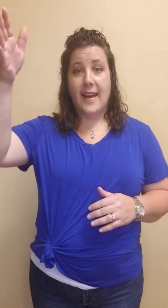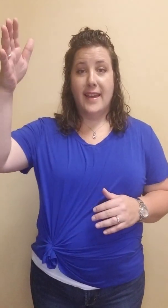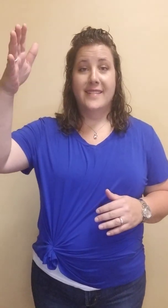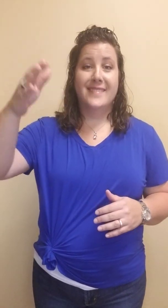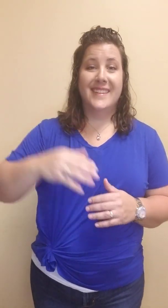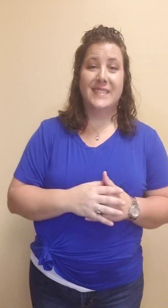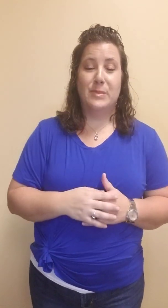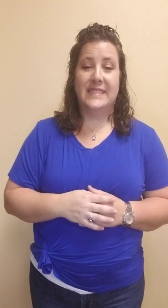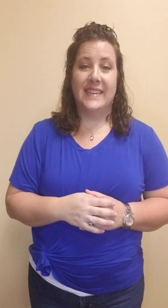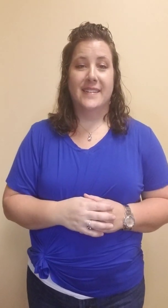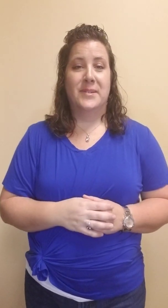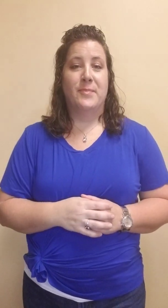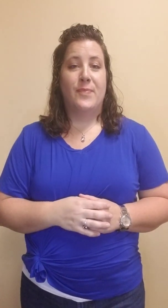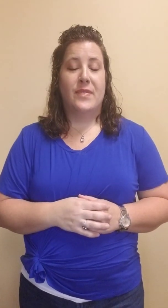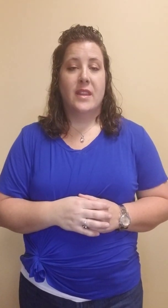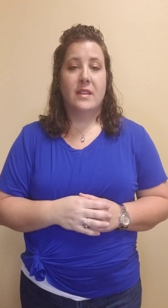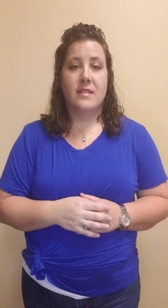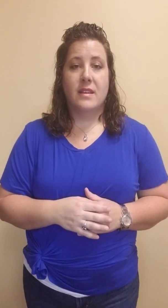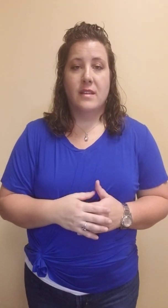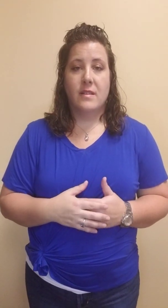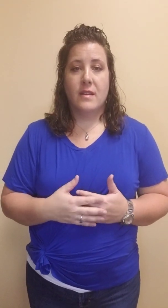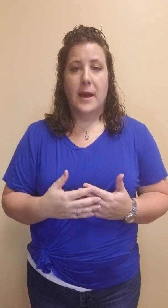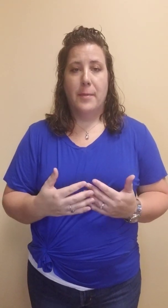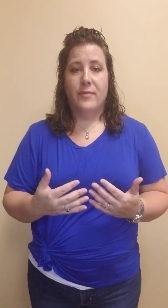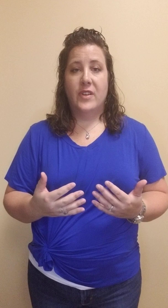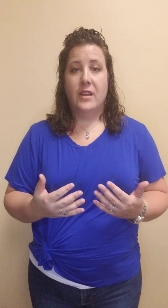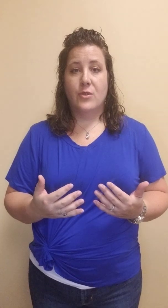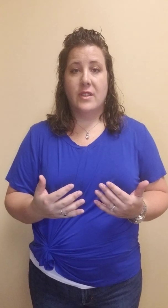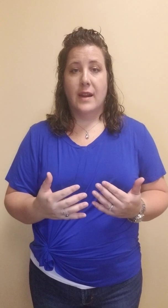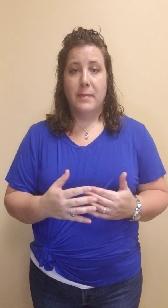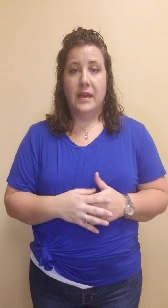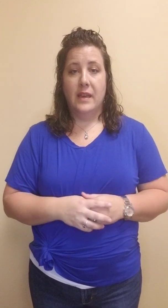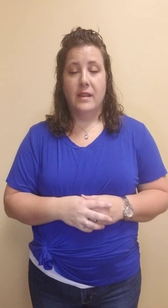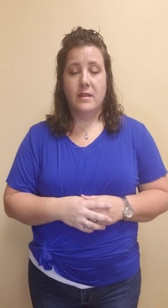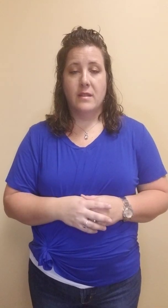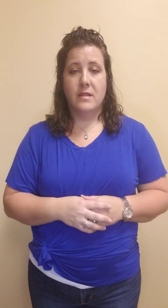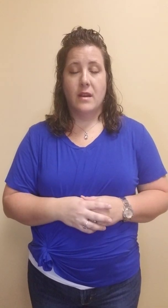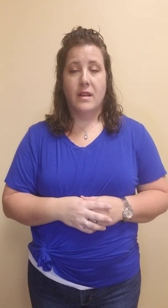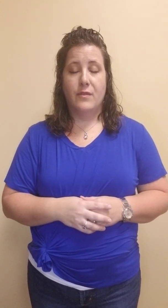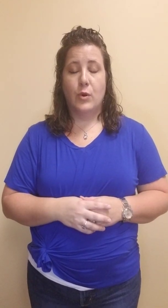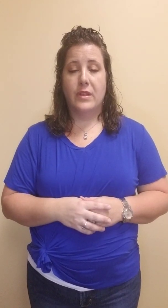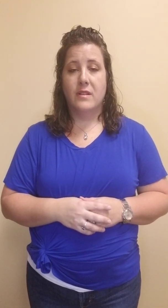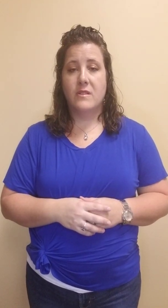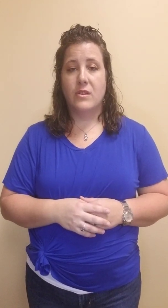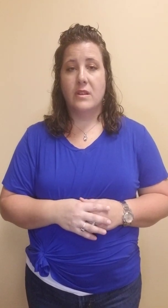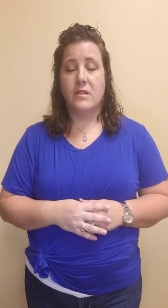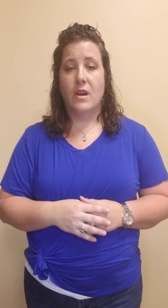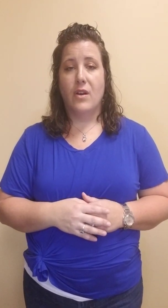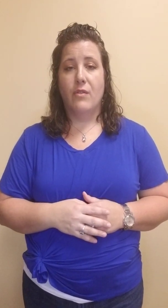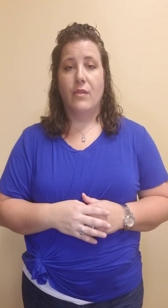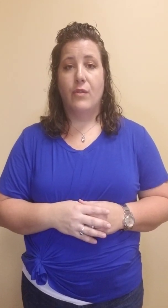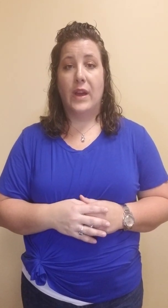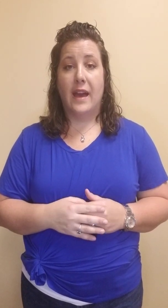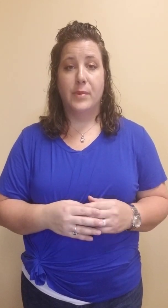Hi, it's Missy. This is videos that I'm making. This is the fourth in the series of